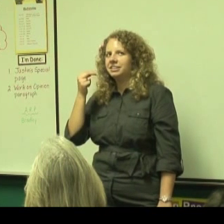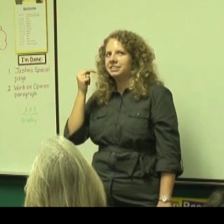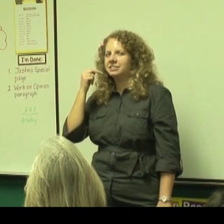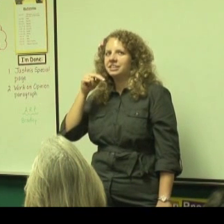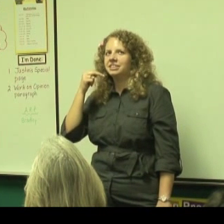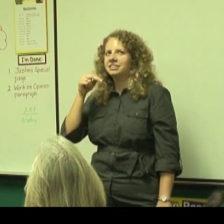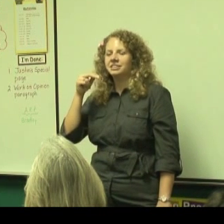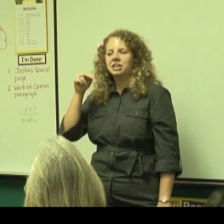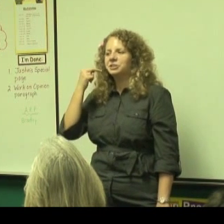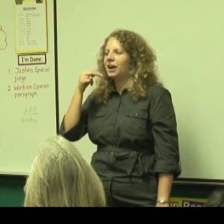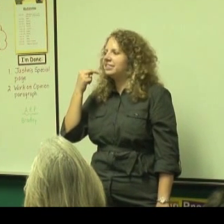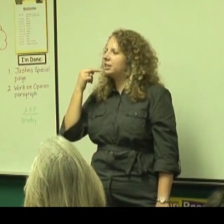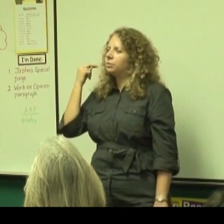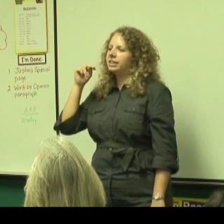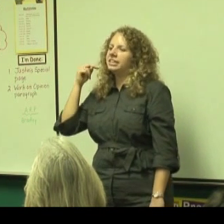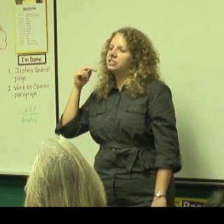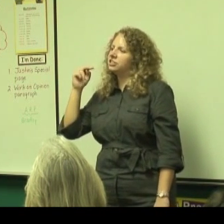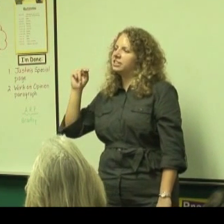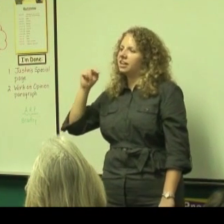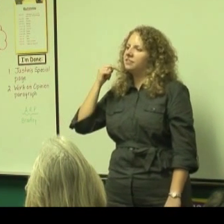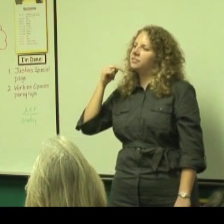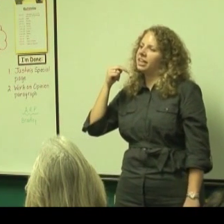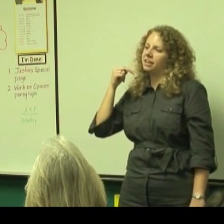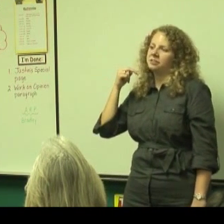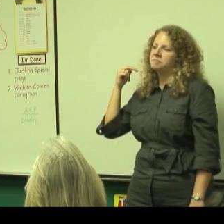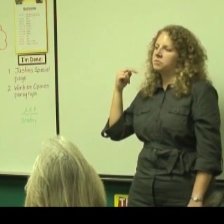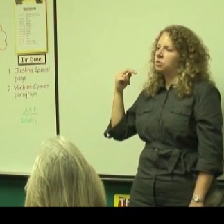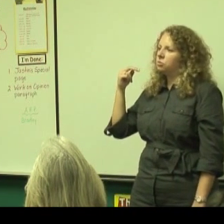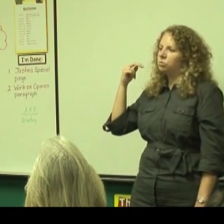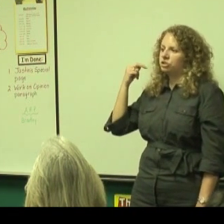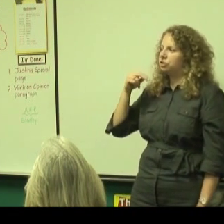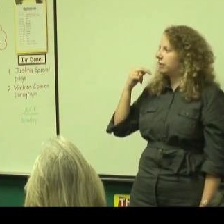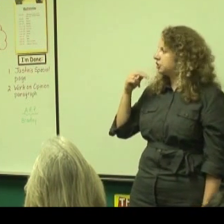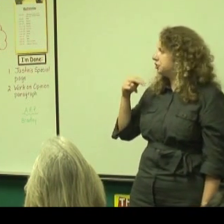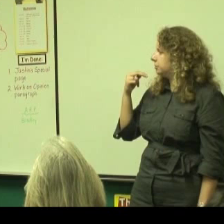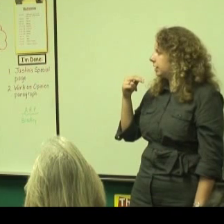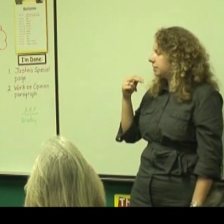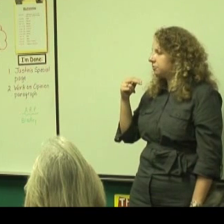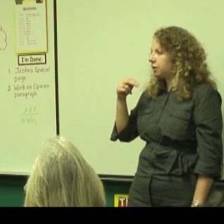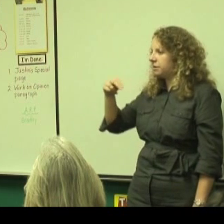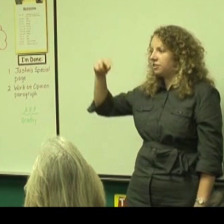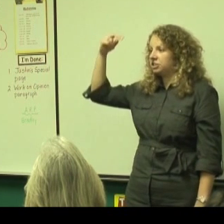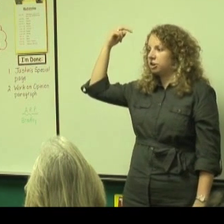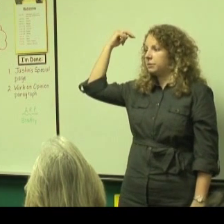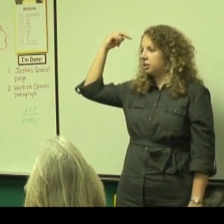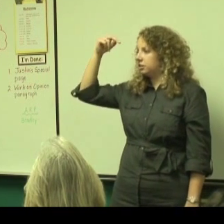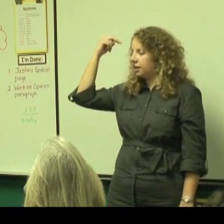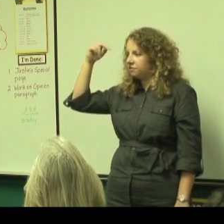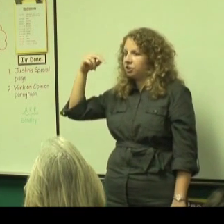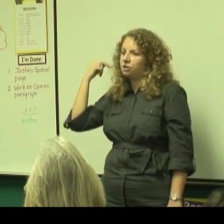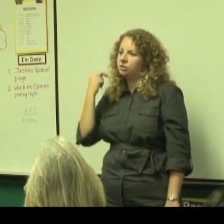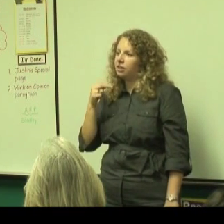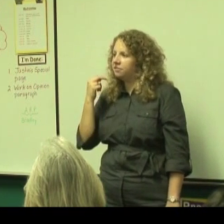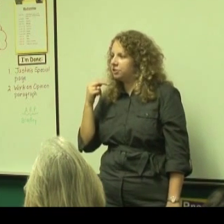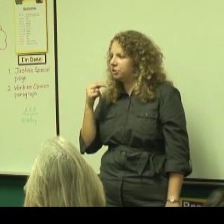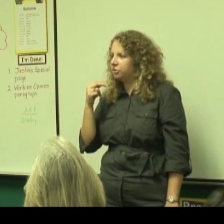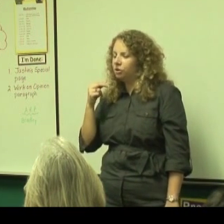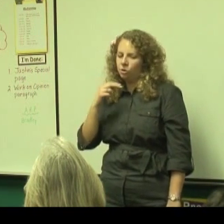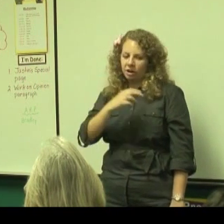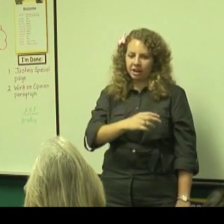niece, niece. So I think really it's just kind of like which direction you were coming from. If I start up here, nephew, or I